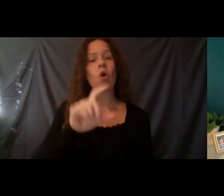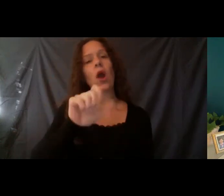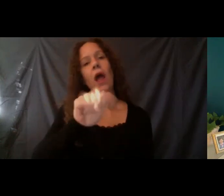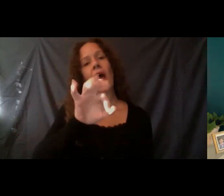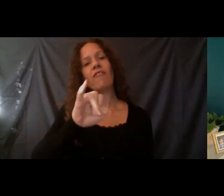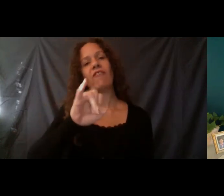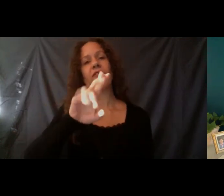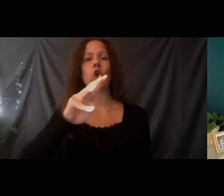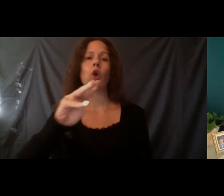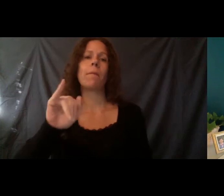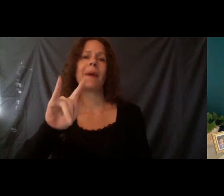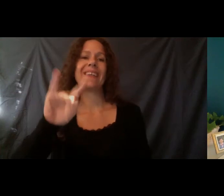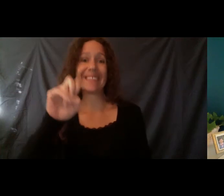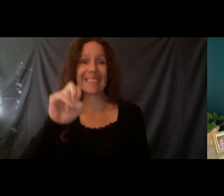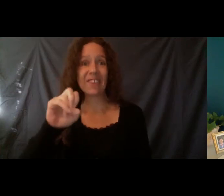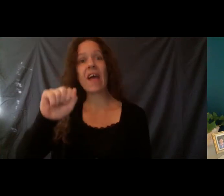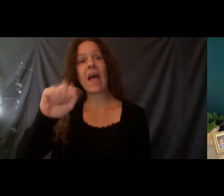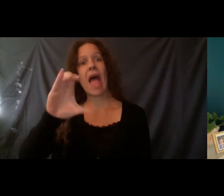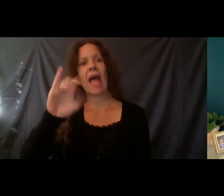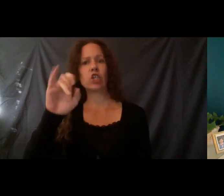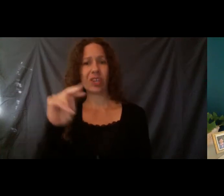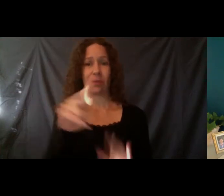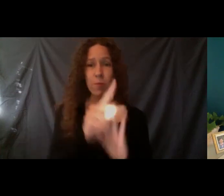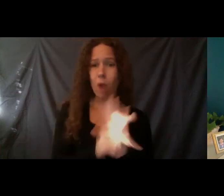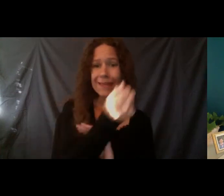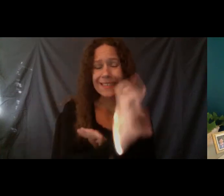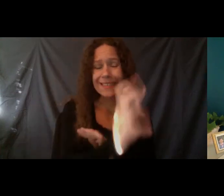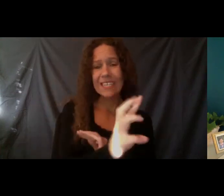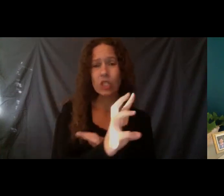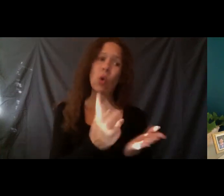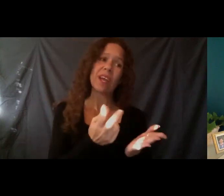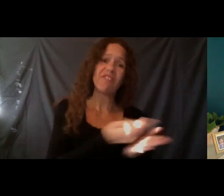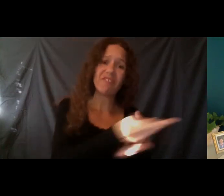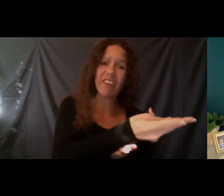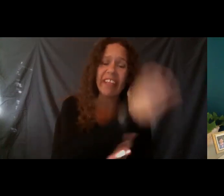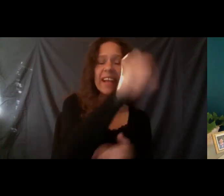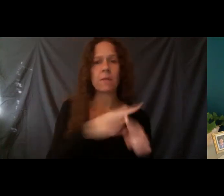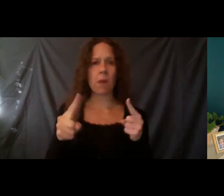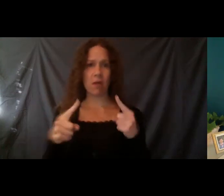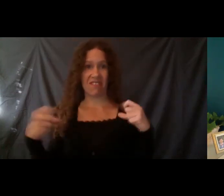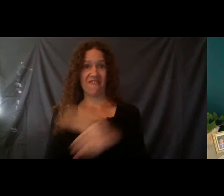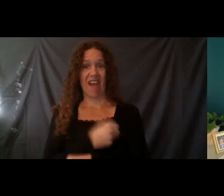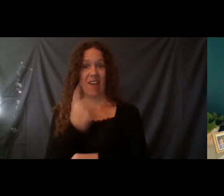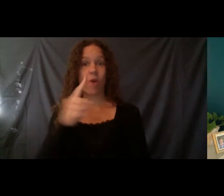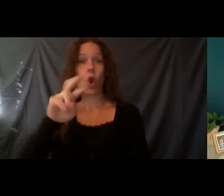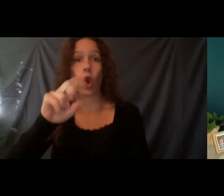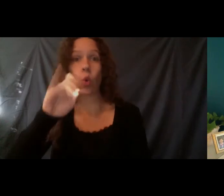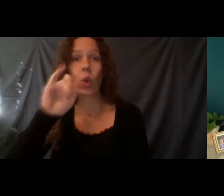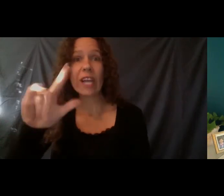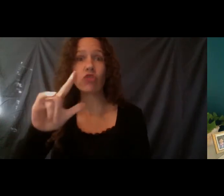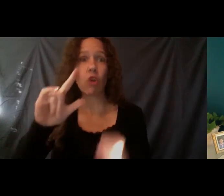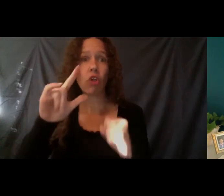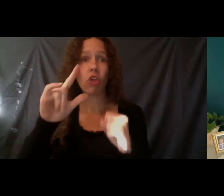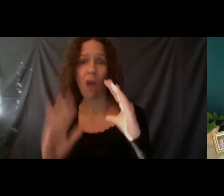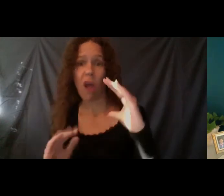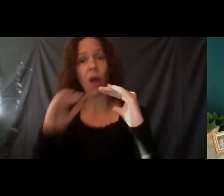Proposition 16. And while we're all very disappointed it failed, the fight for racial justice will continue. And I'm thrilled that